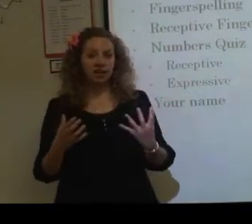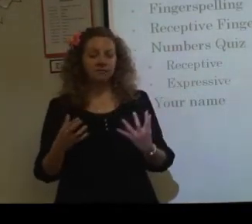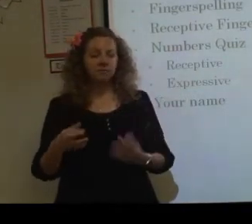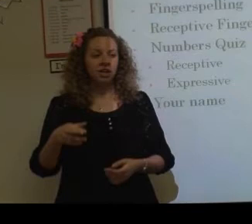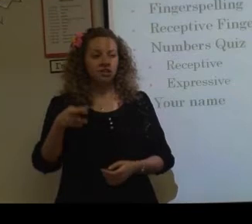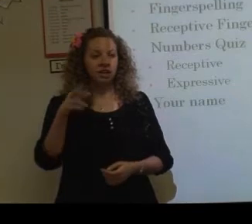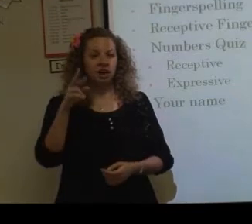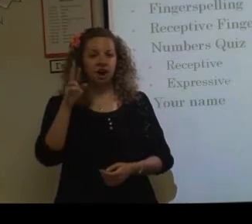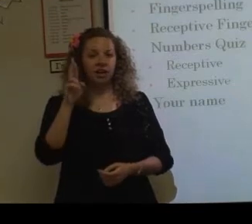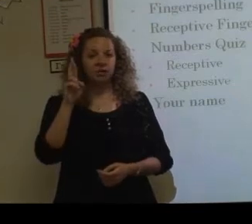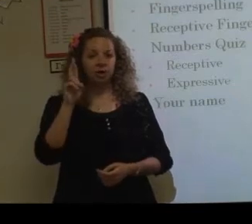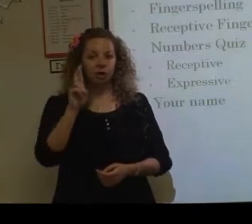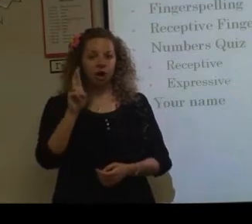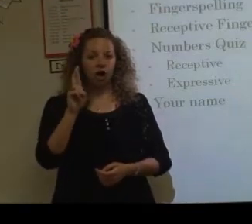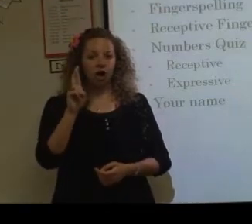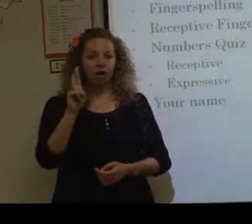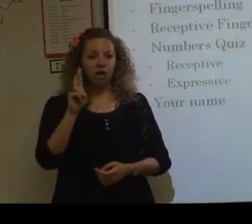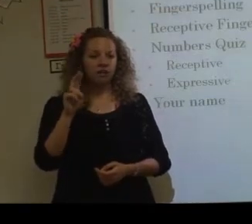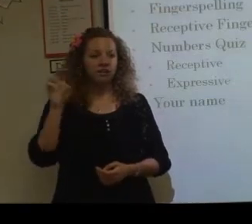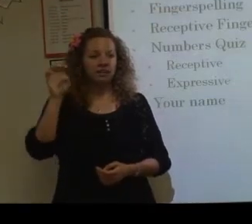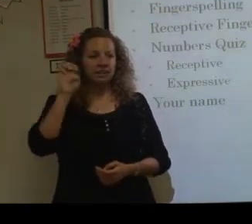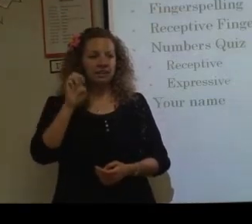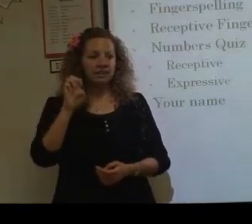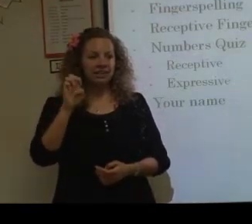sign, then I don't go